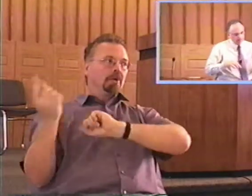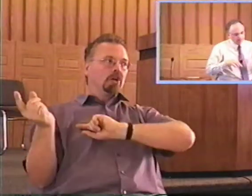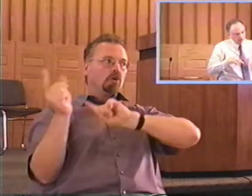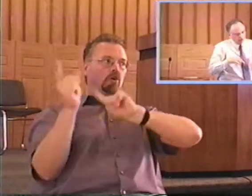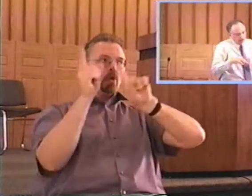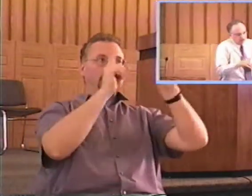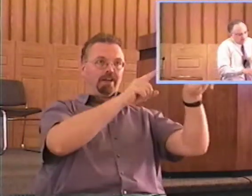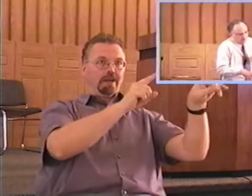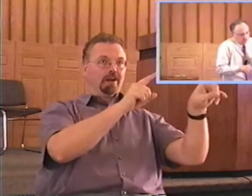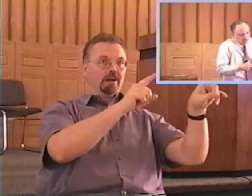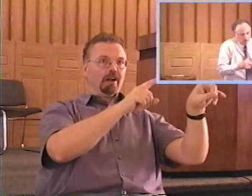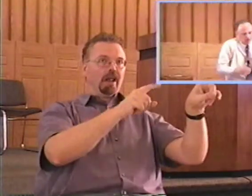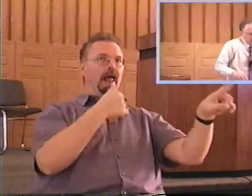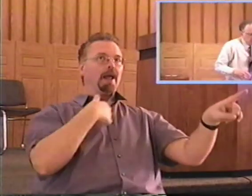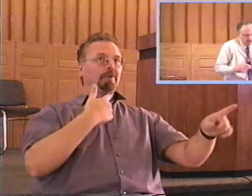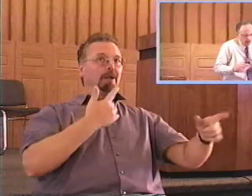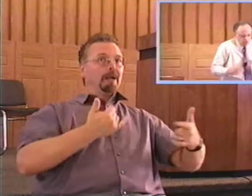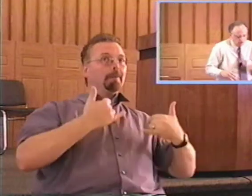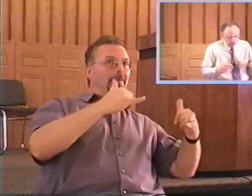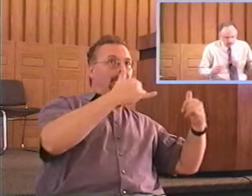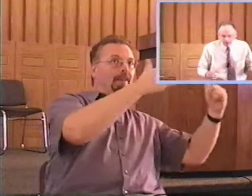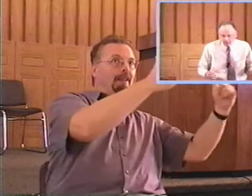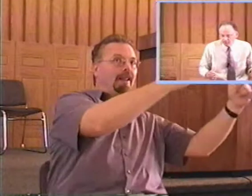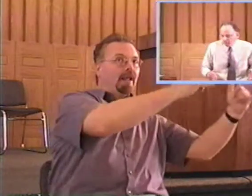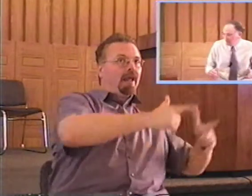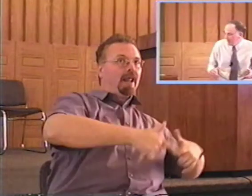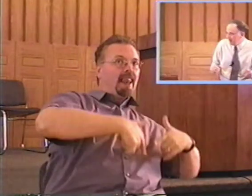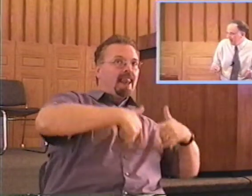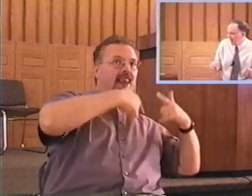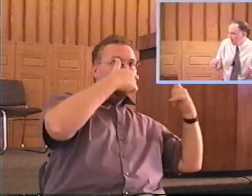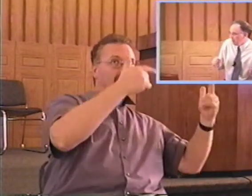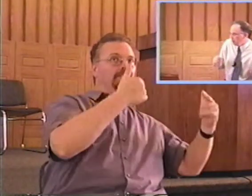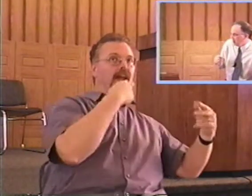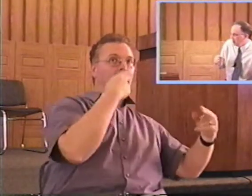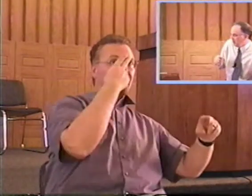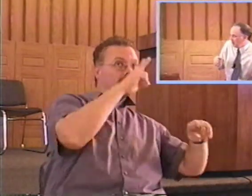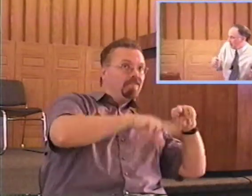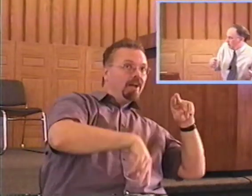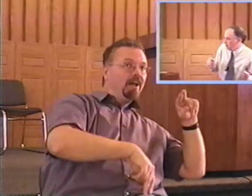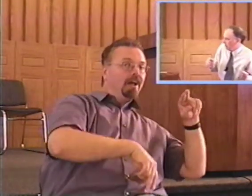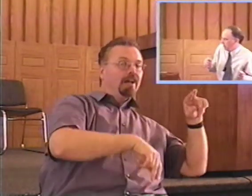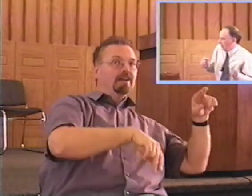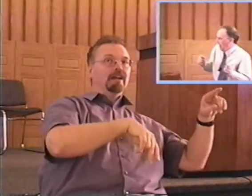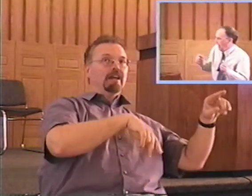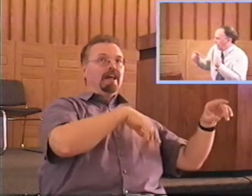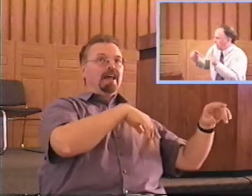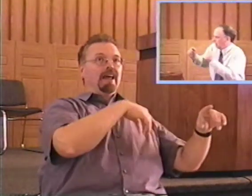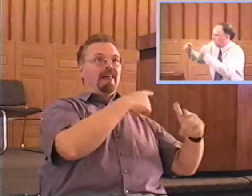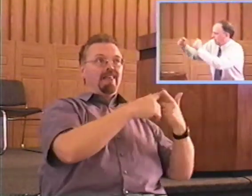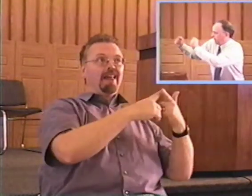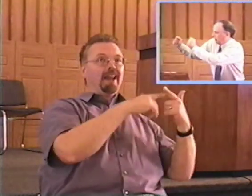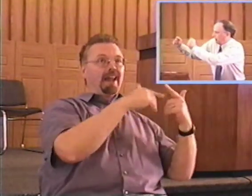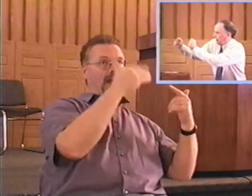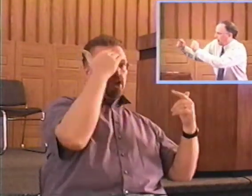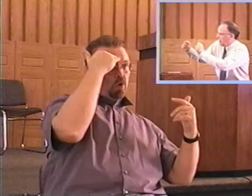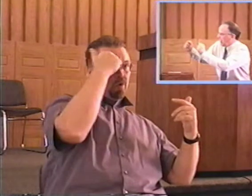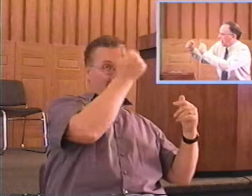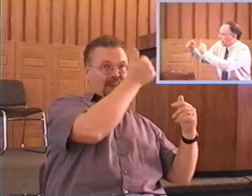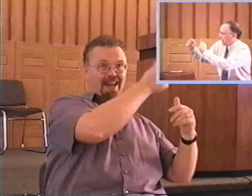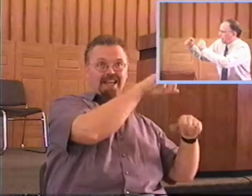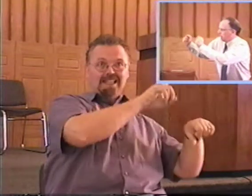here and I'm going to live any way that I want to live. And then I know that at any moment